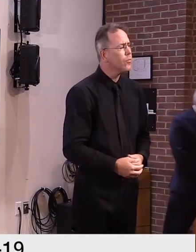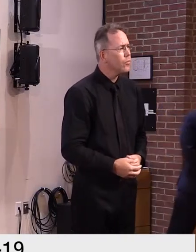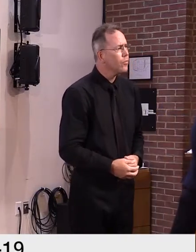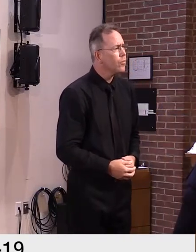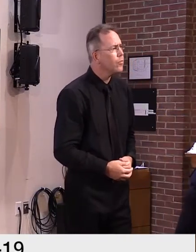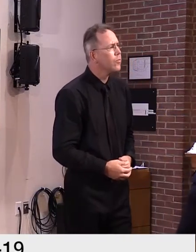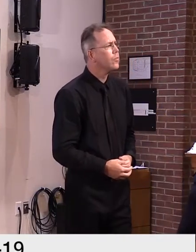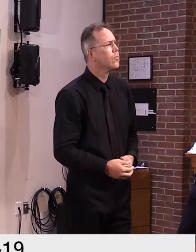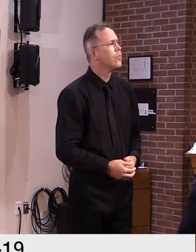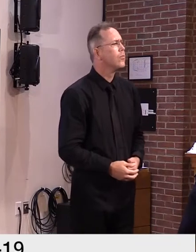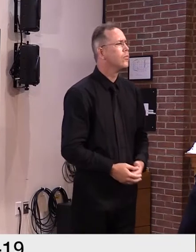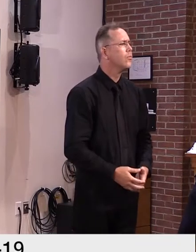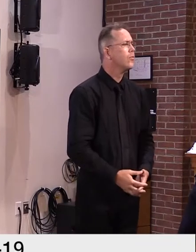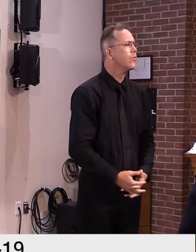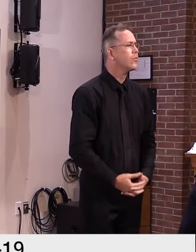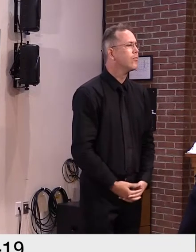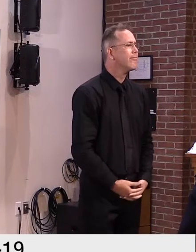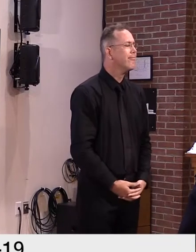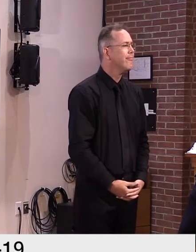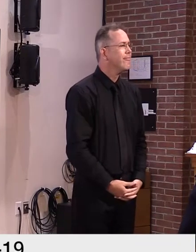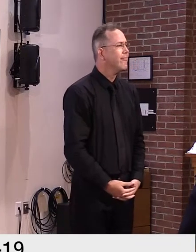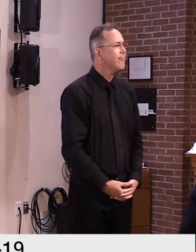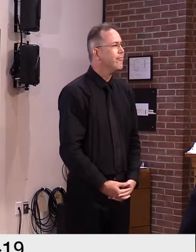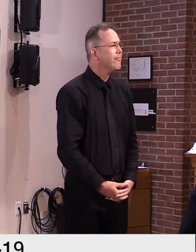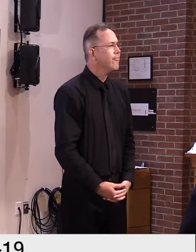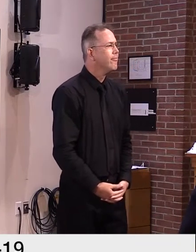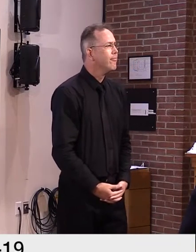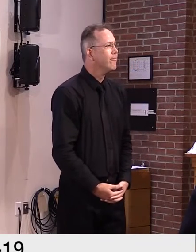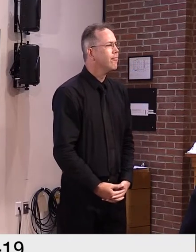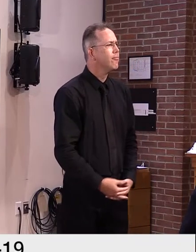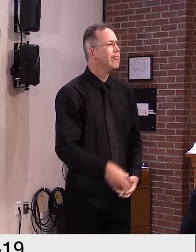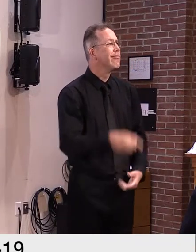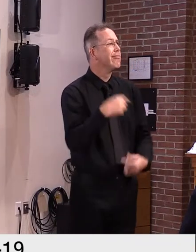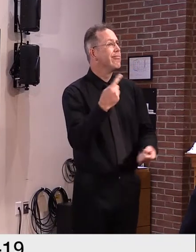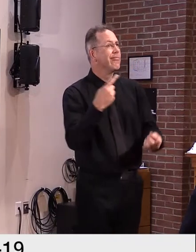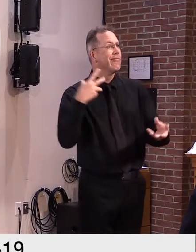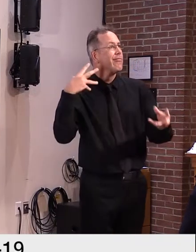they facing? What kinks are they trying to work out, if any?